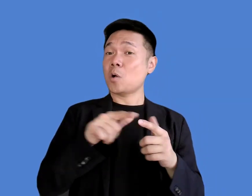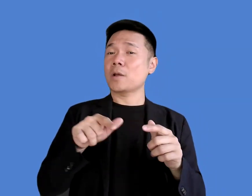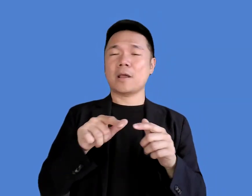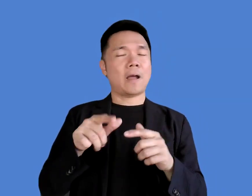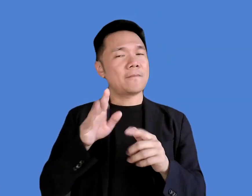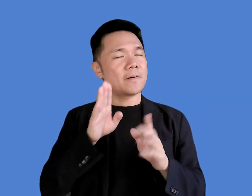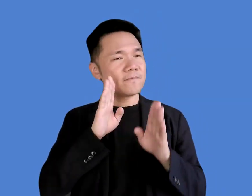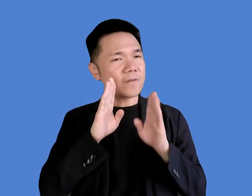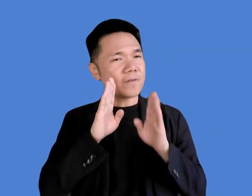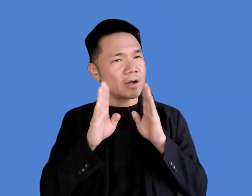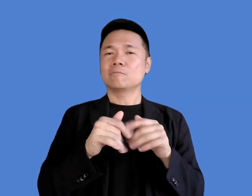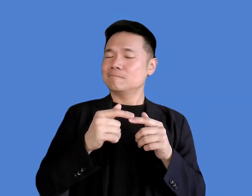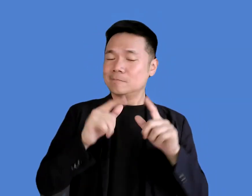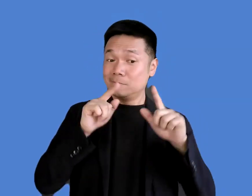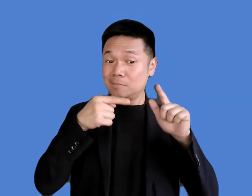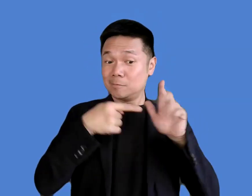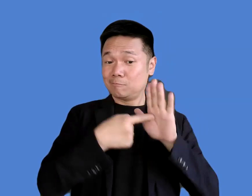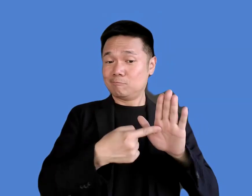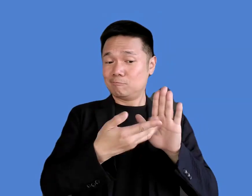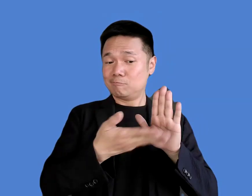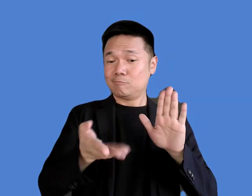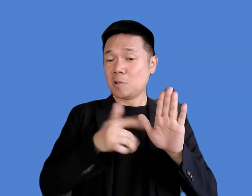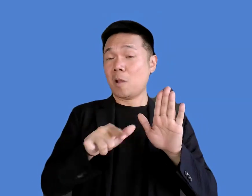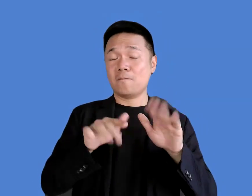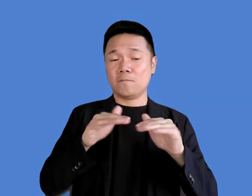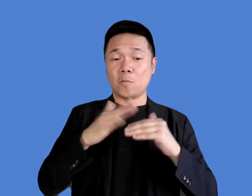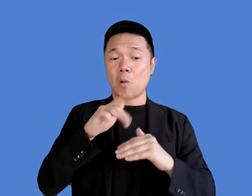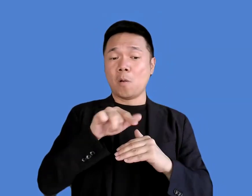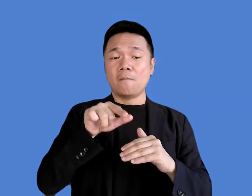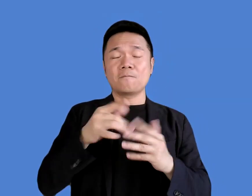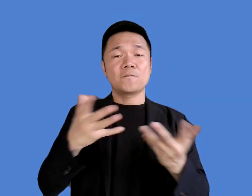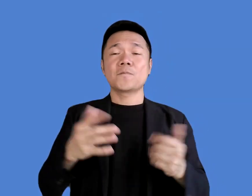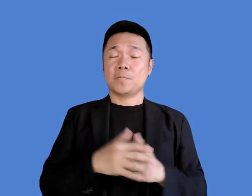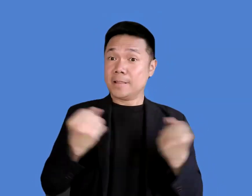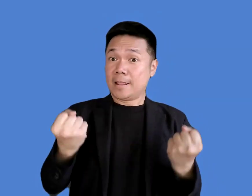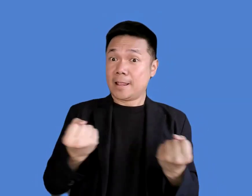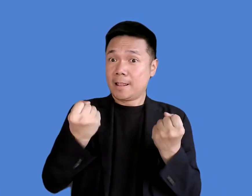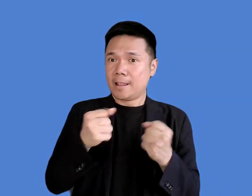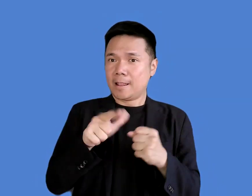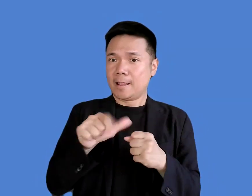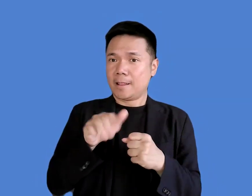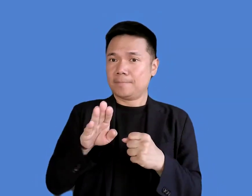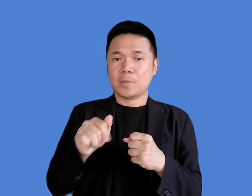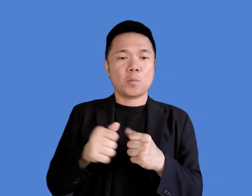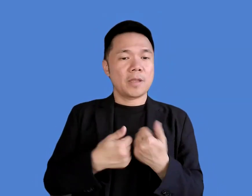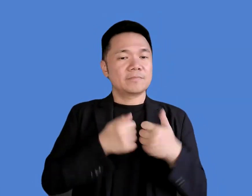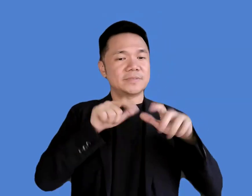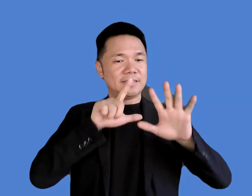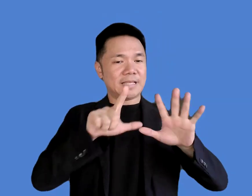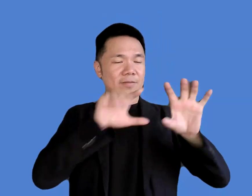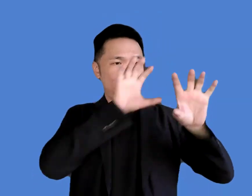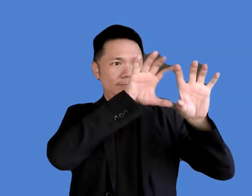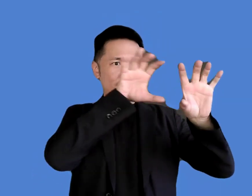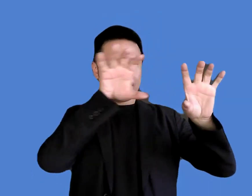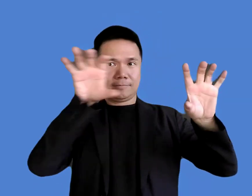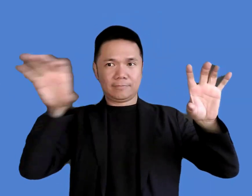really bringing together at the core of the Gender Action Lab, we're leveraging these WEPs. These are the 7 icons that make up those